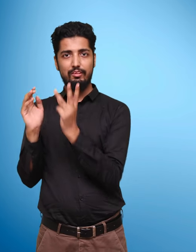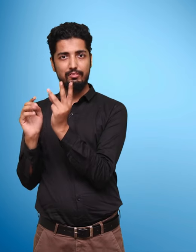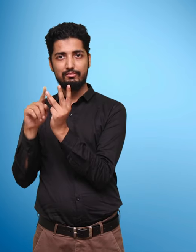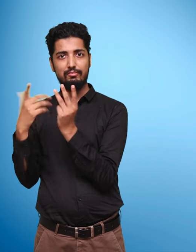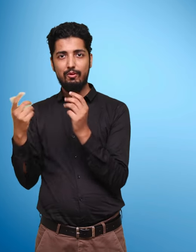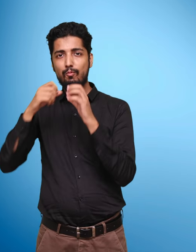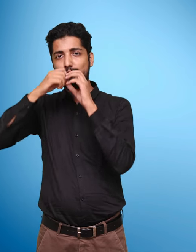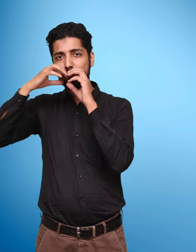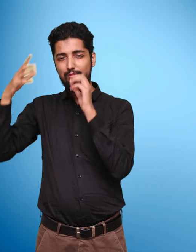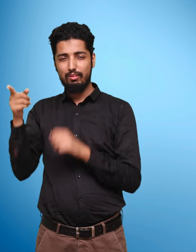Balloon.